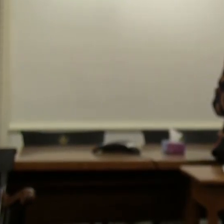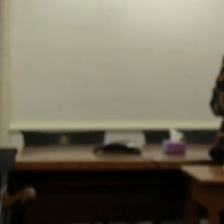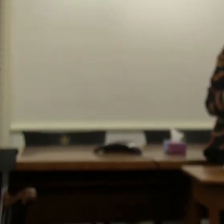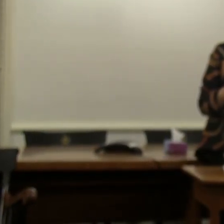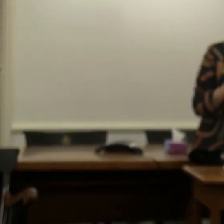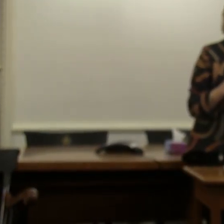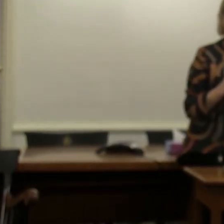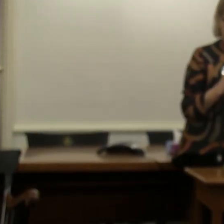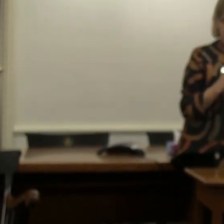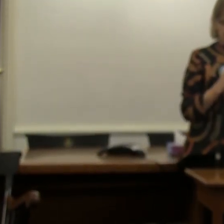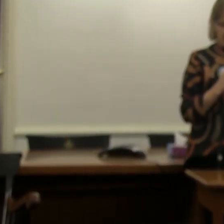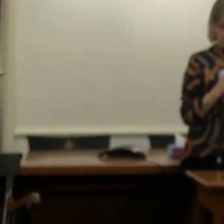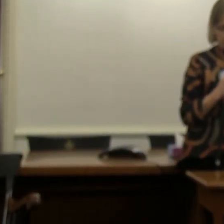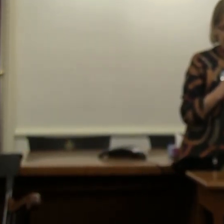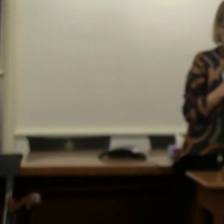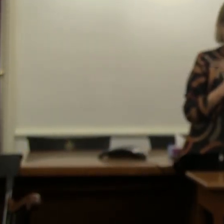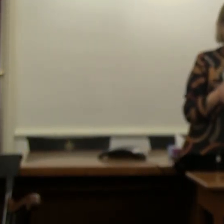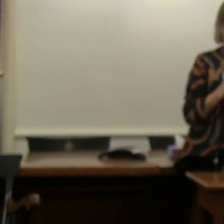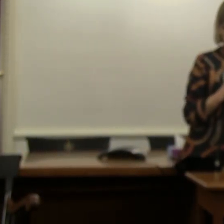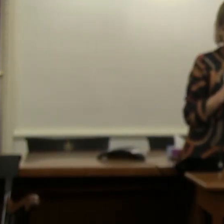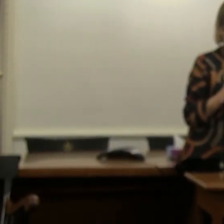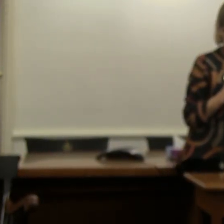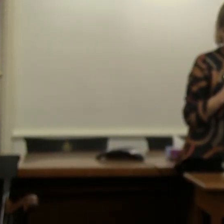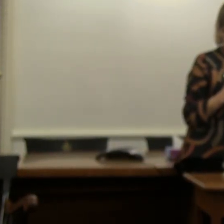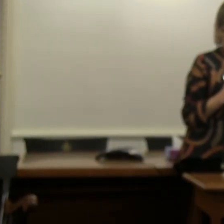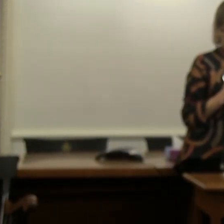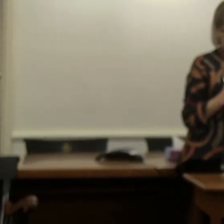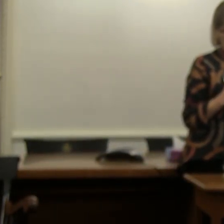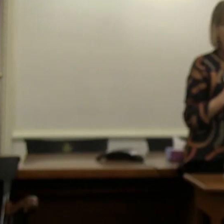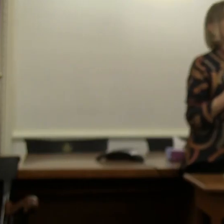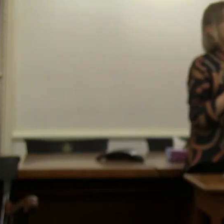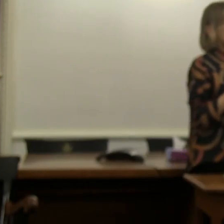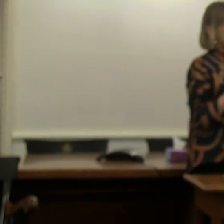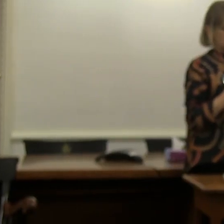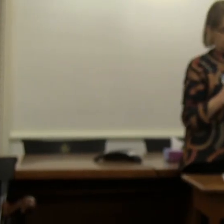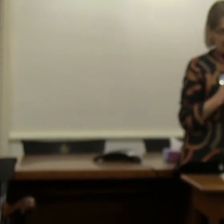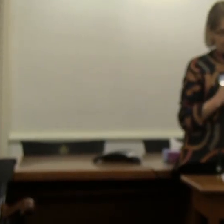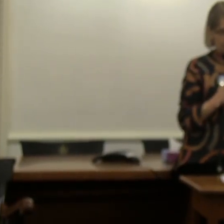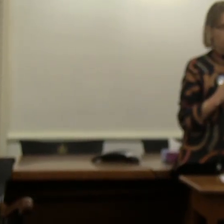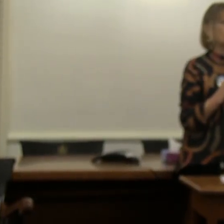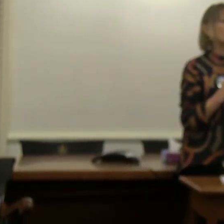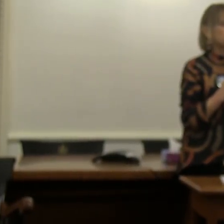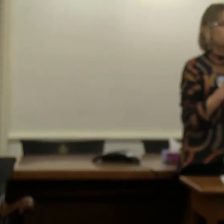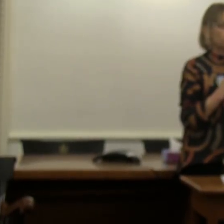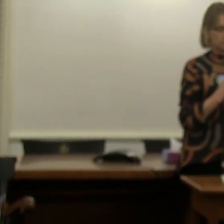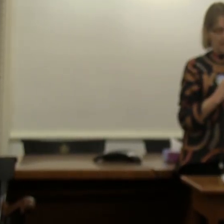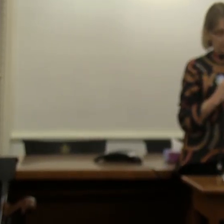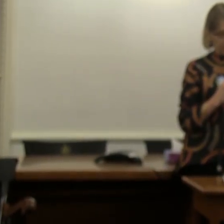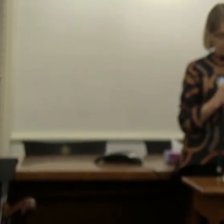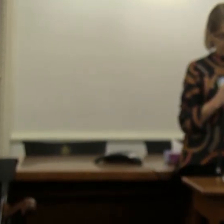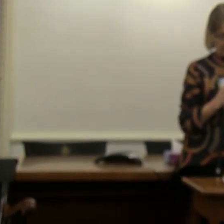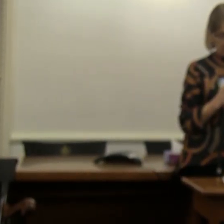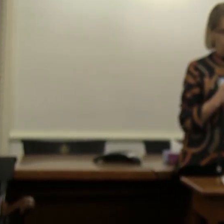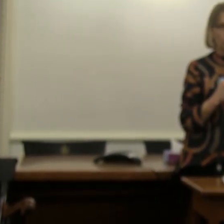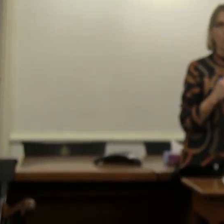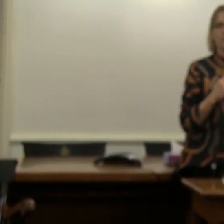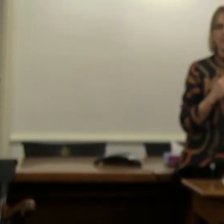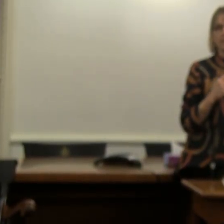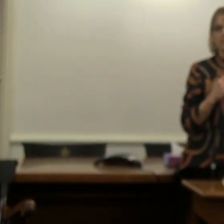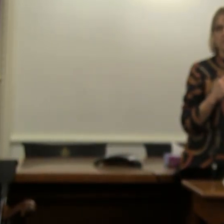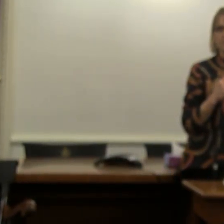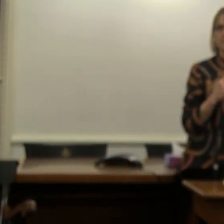will join us in celebrating their success at 3 o'clock today. We are so excited to welcome a new group of self-advocates and family leaders